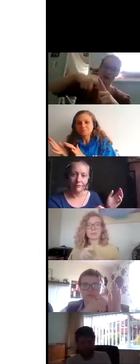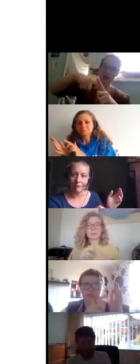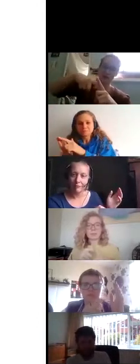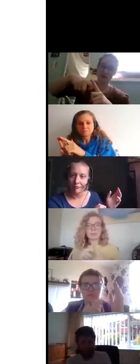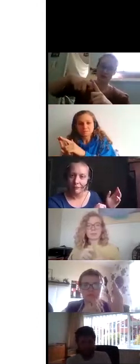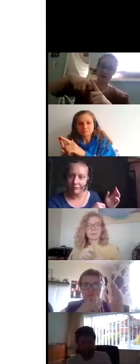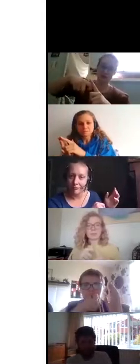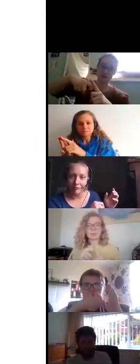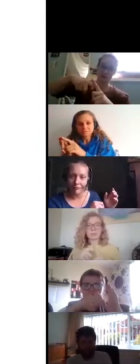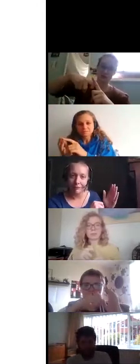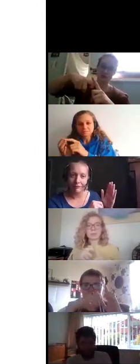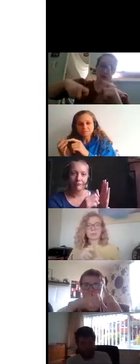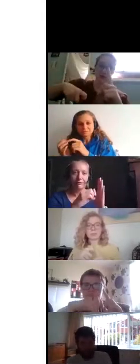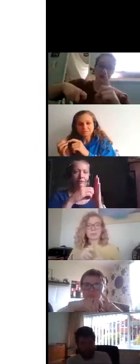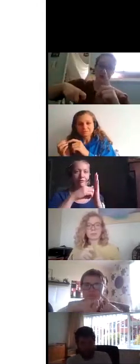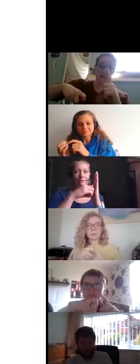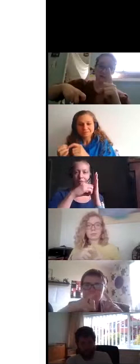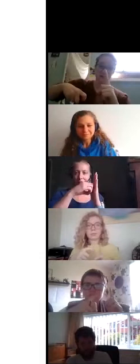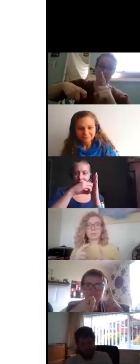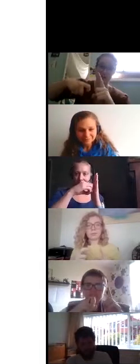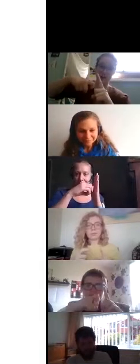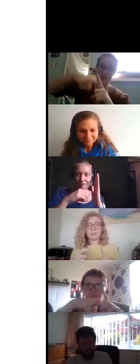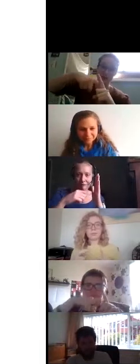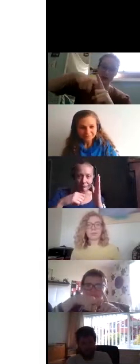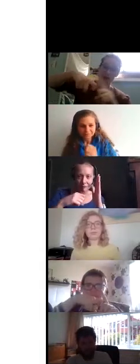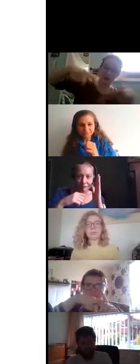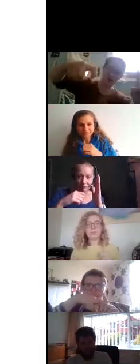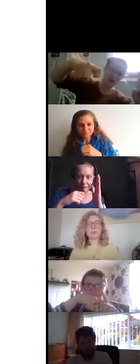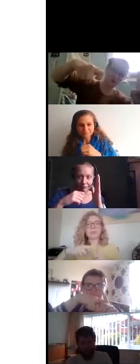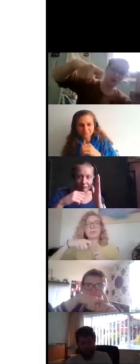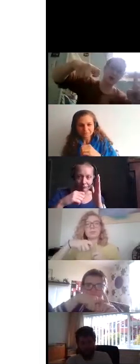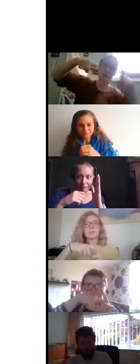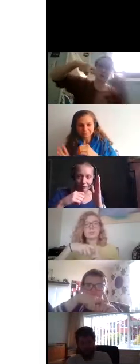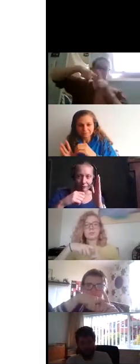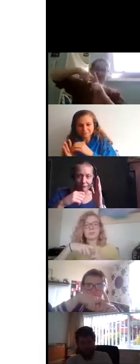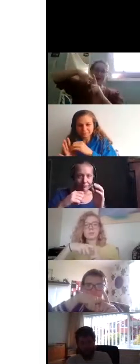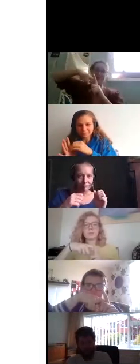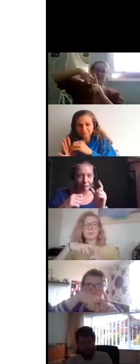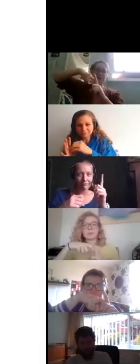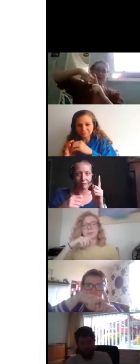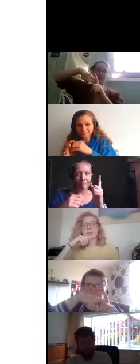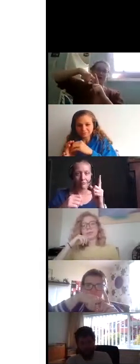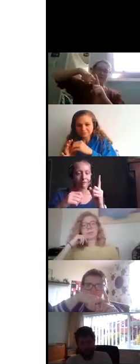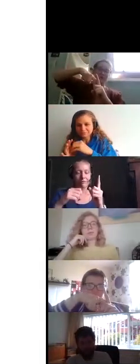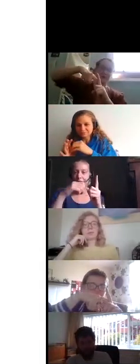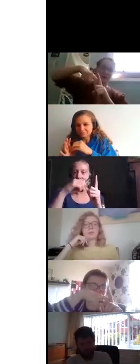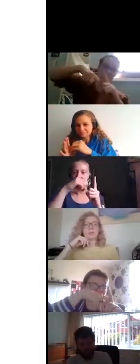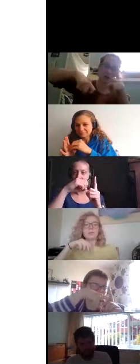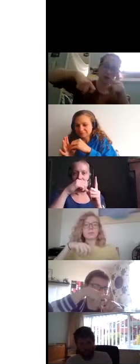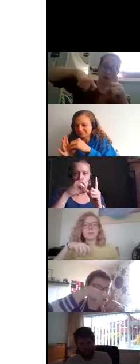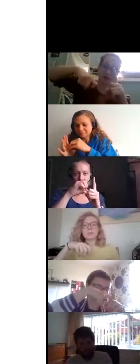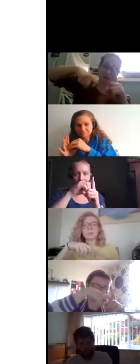K. So you got one finger up, and then you do a little, so imagine like a capital K.